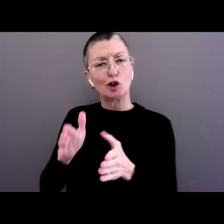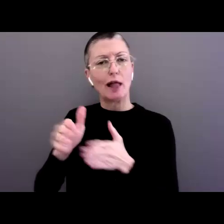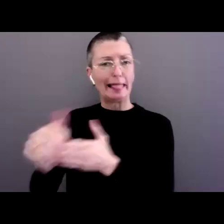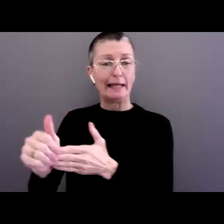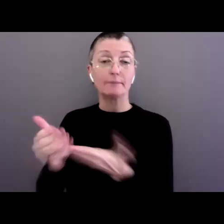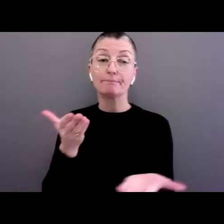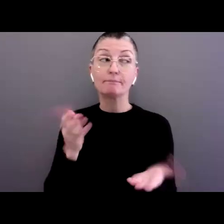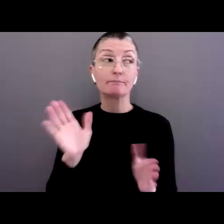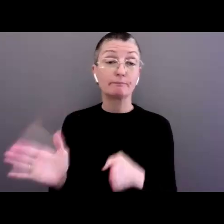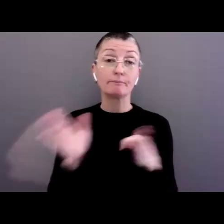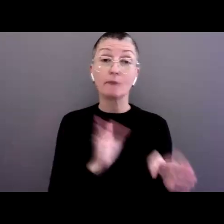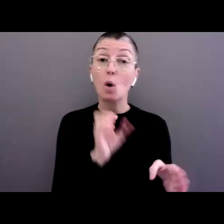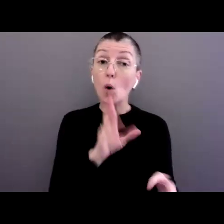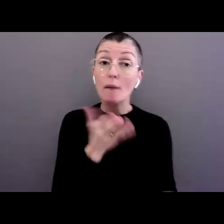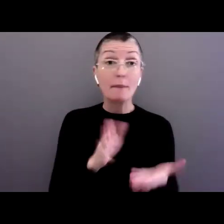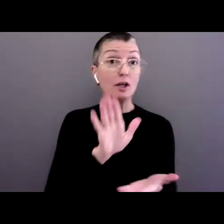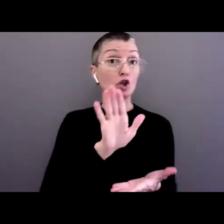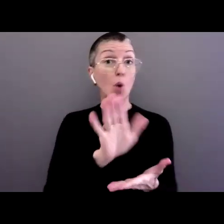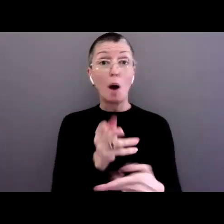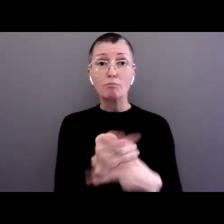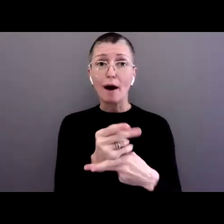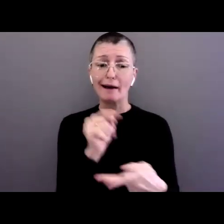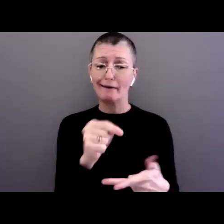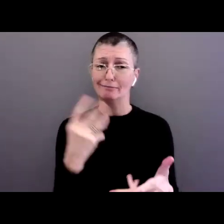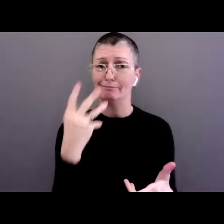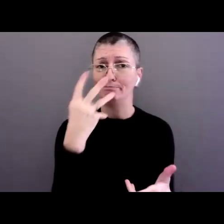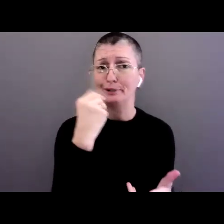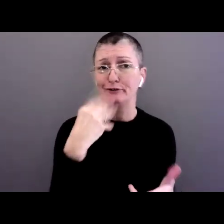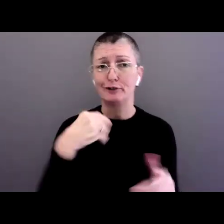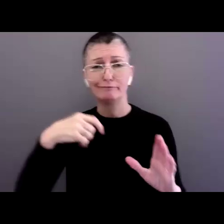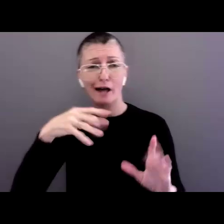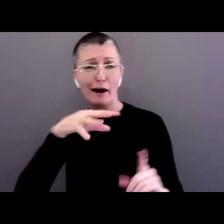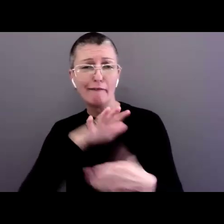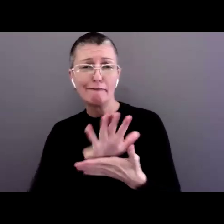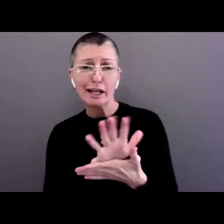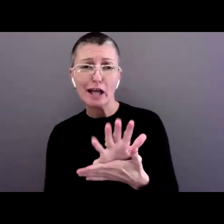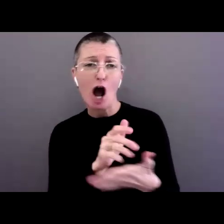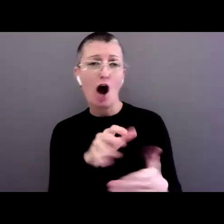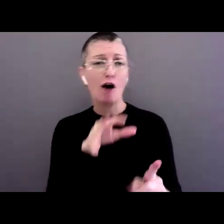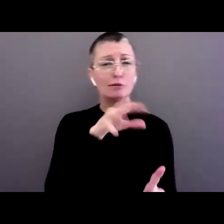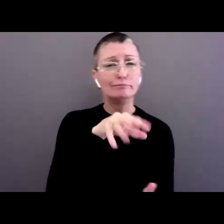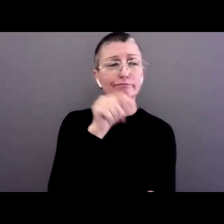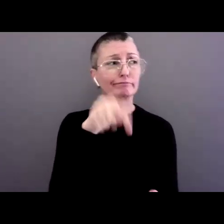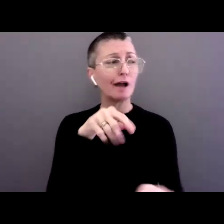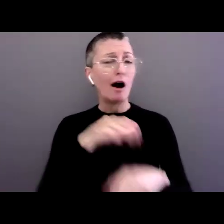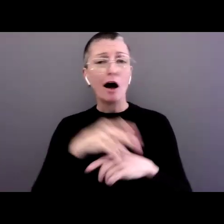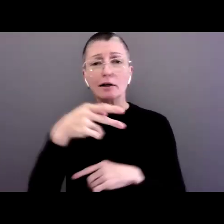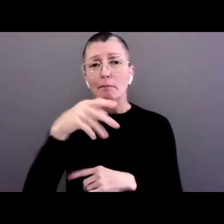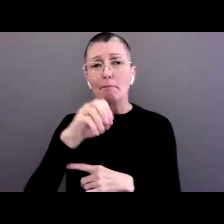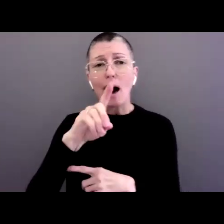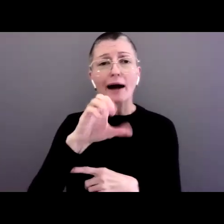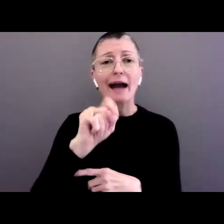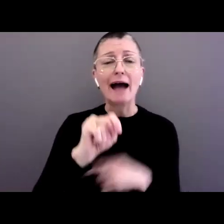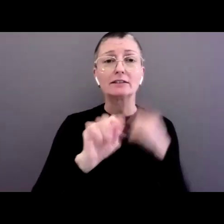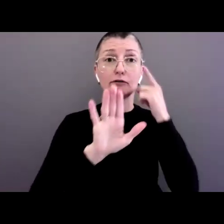good content wise. It looks good on video. It looks good on podcasts, being presented on podcasts and in blog